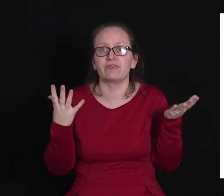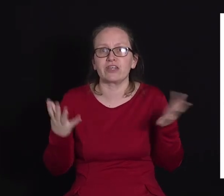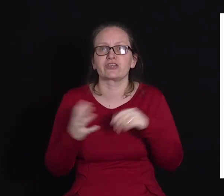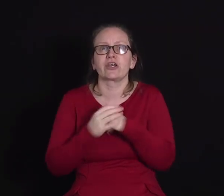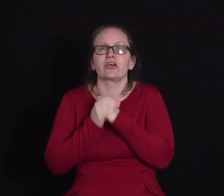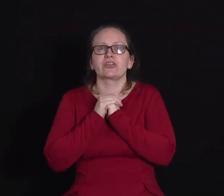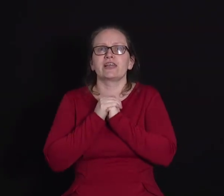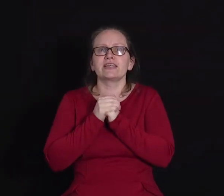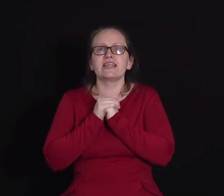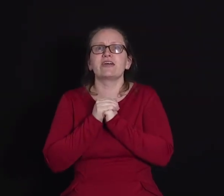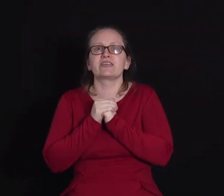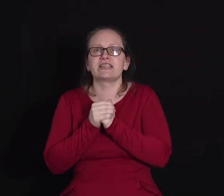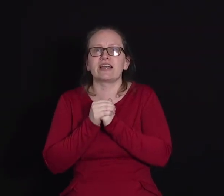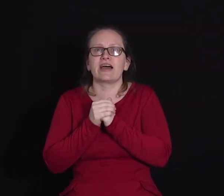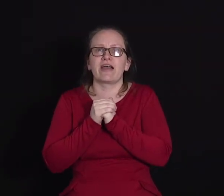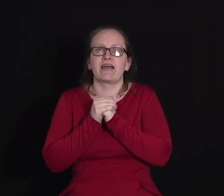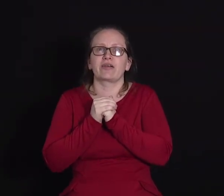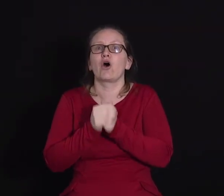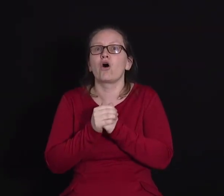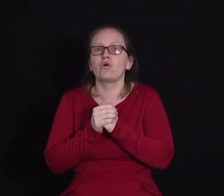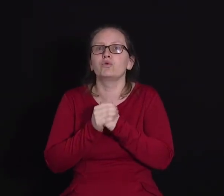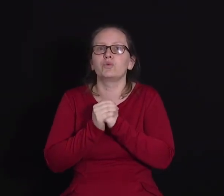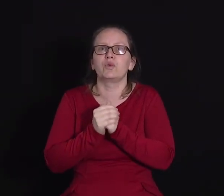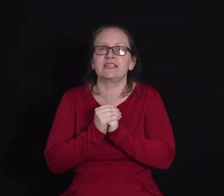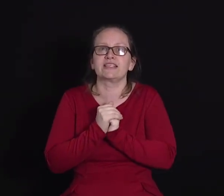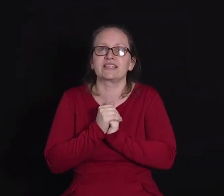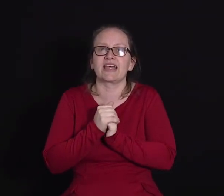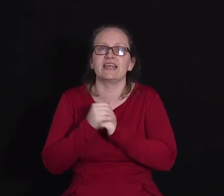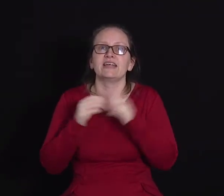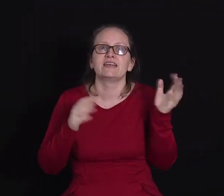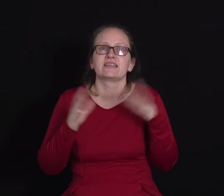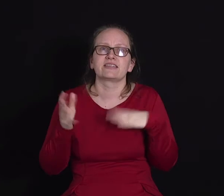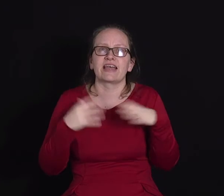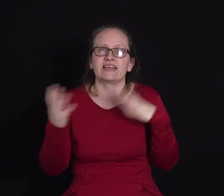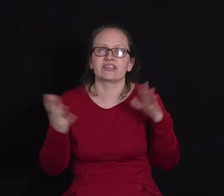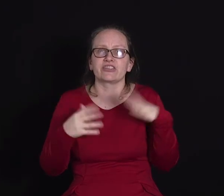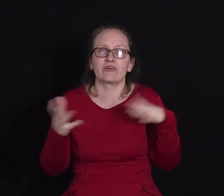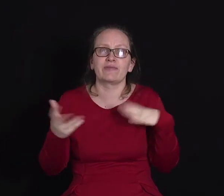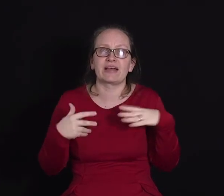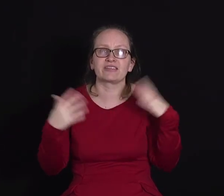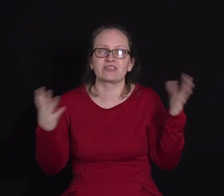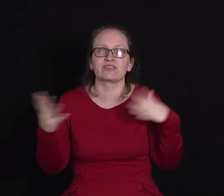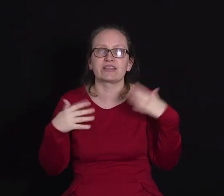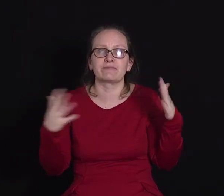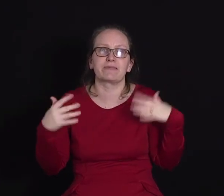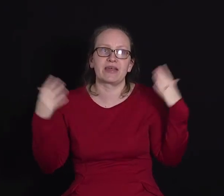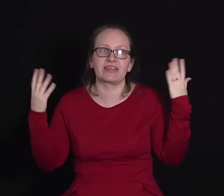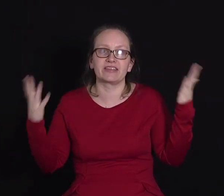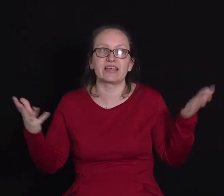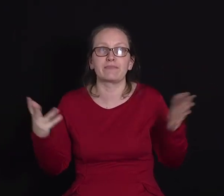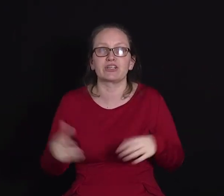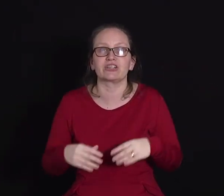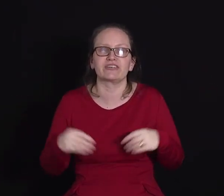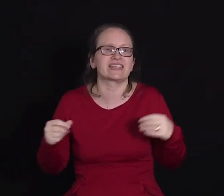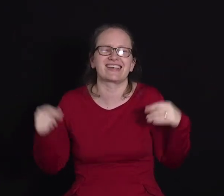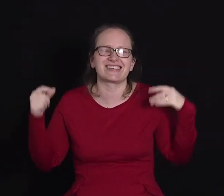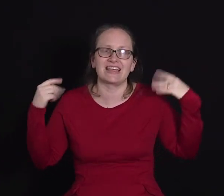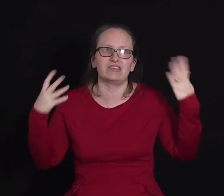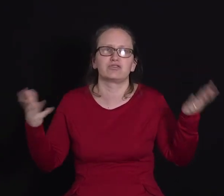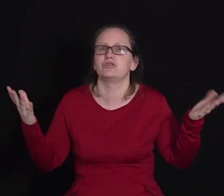fish. So let's now consider a cold winter's day, say in the snowy mountains or somewhere where the temperature is at, say, 2